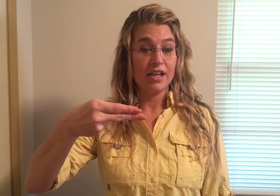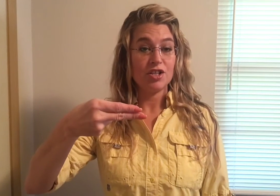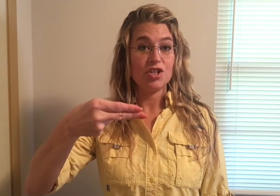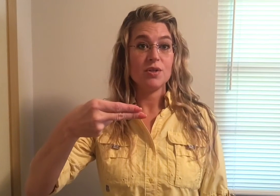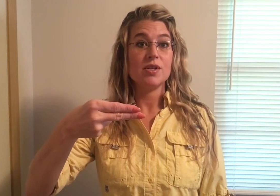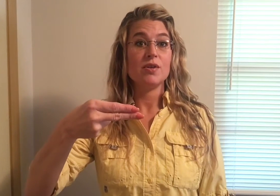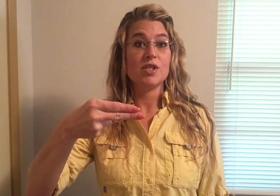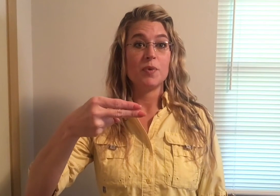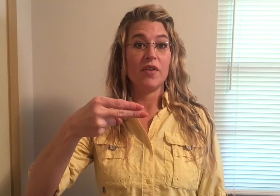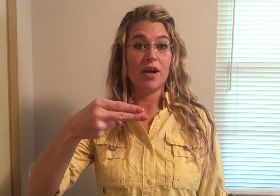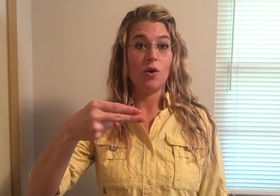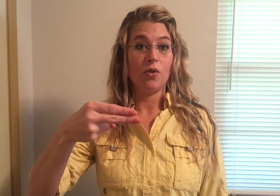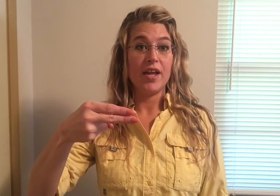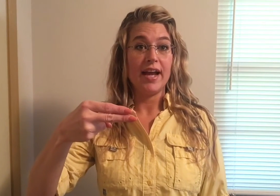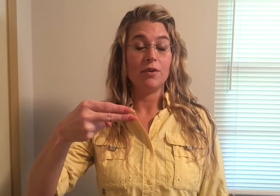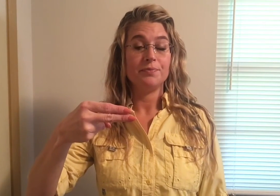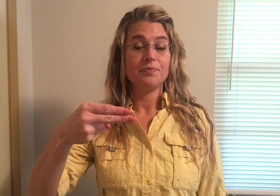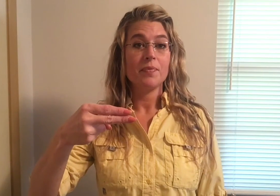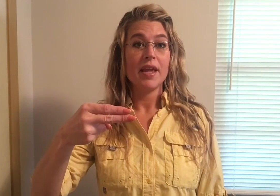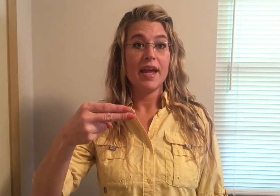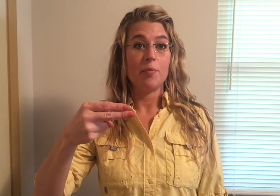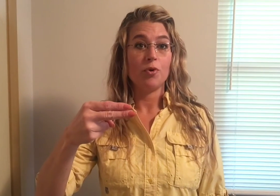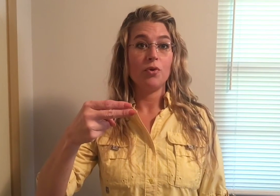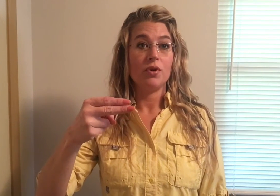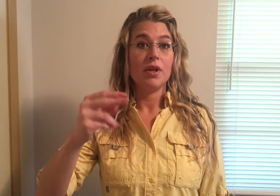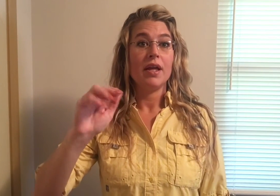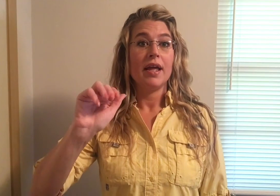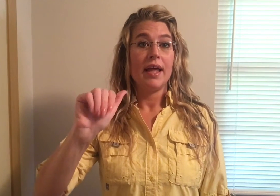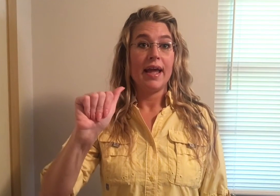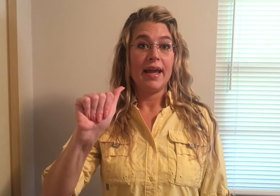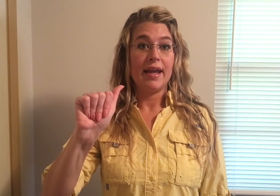M-A-R-C-H. Spell that whole thing out. April,